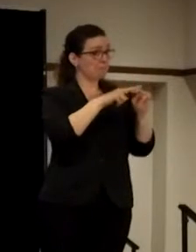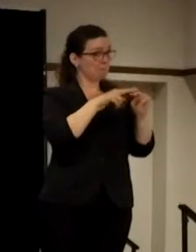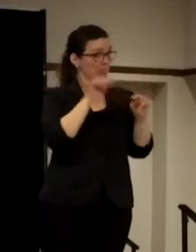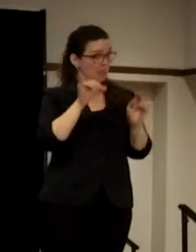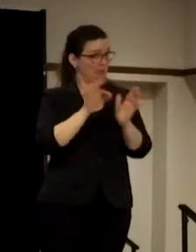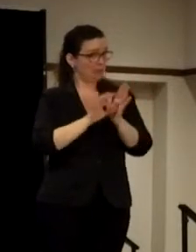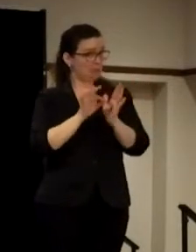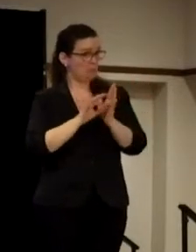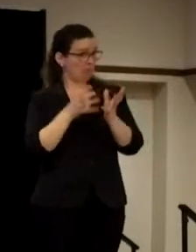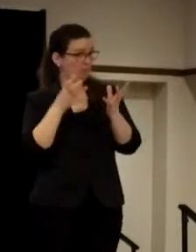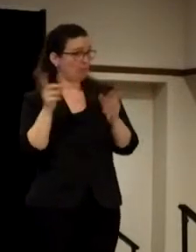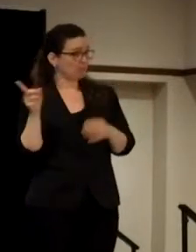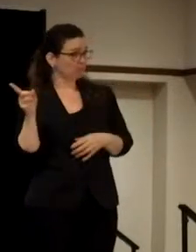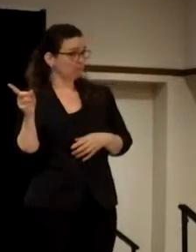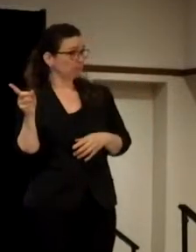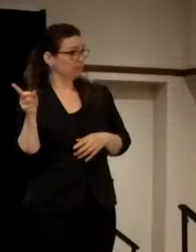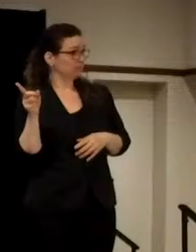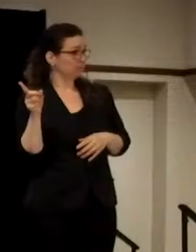their positive rate